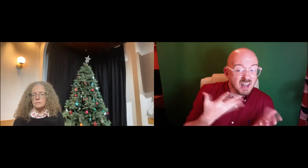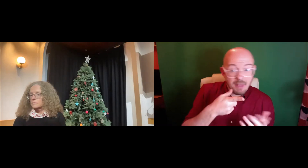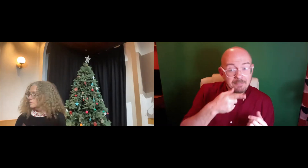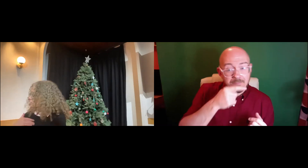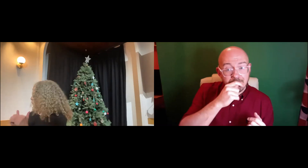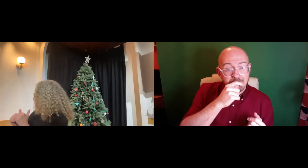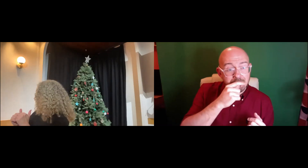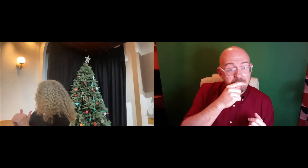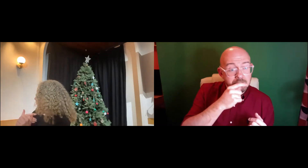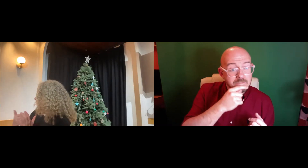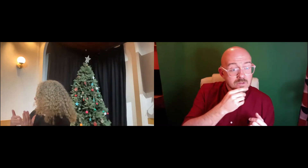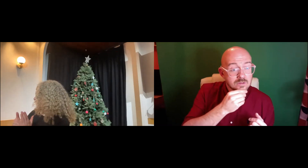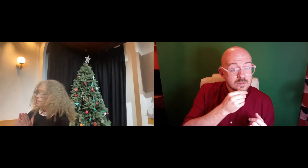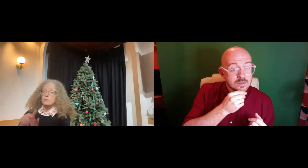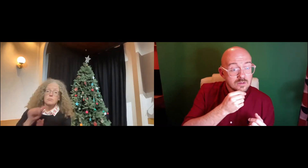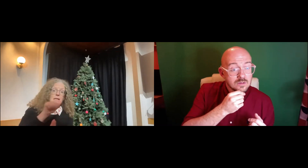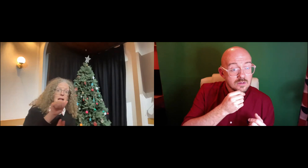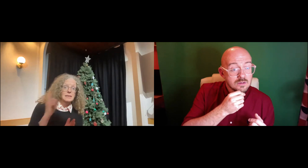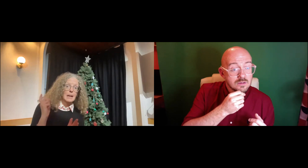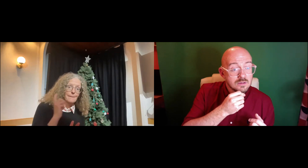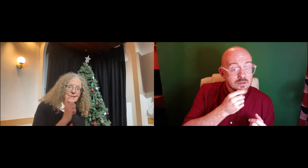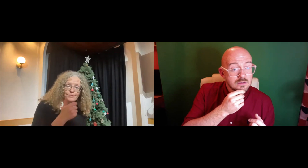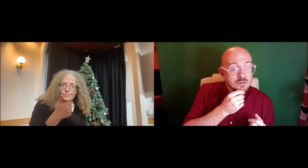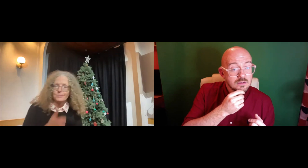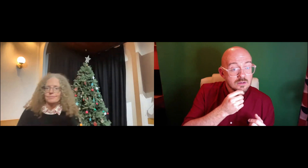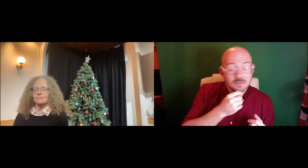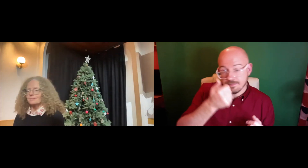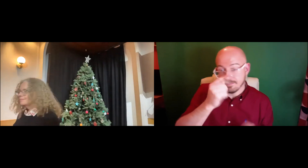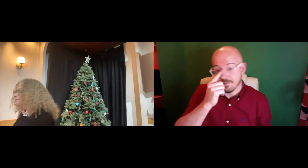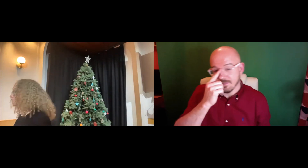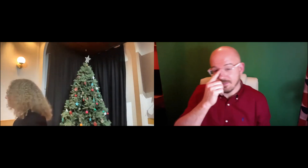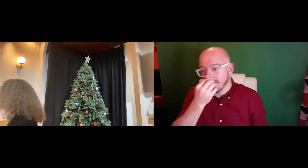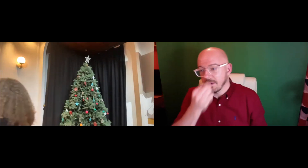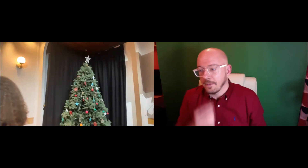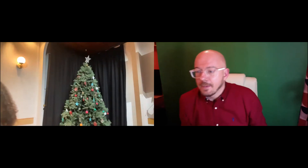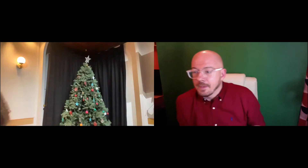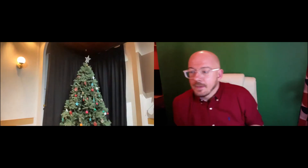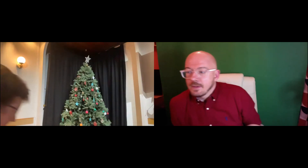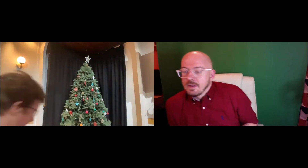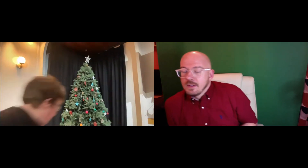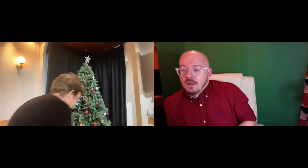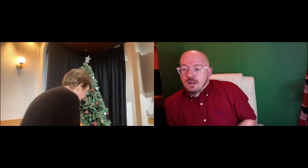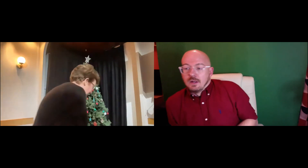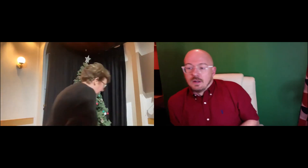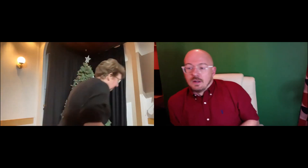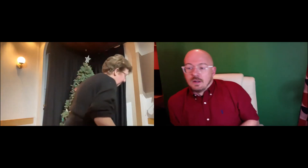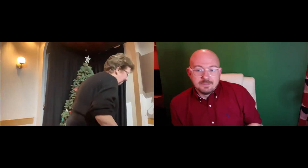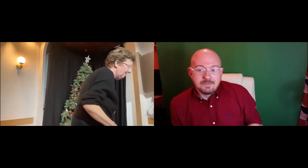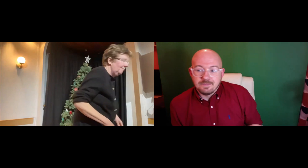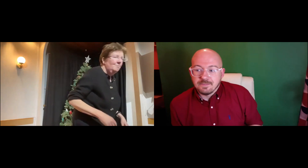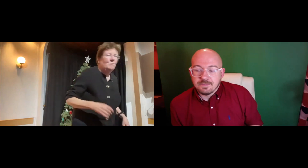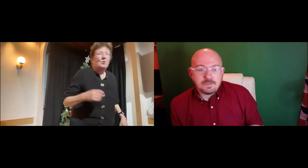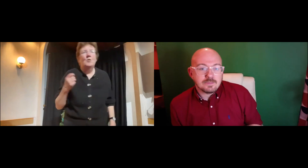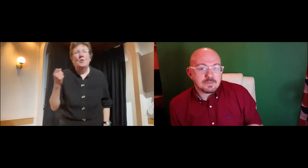how to teach Gaelic and Welsh, which could be applied to how to teach BSL in schools. Rachel, did you want to comment?